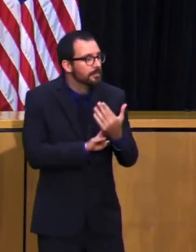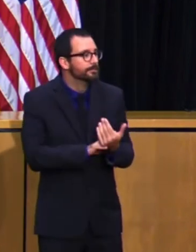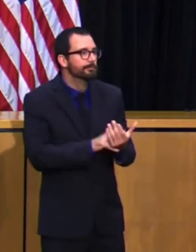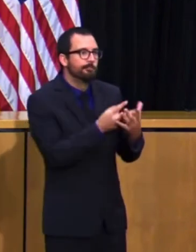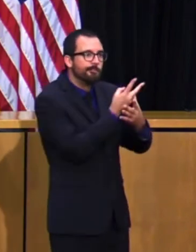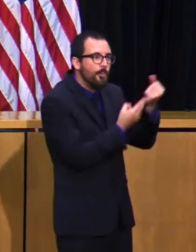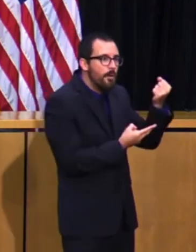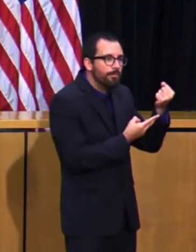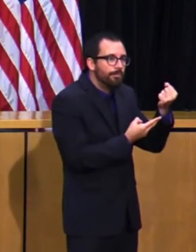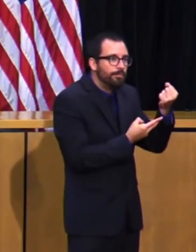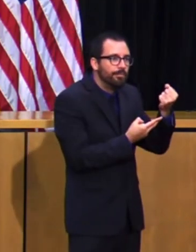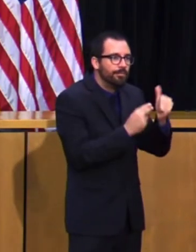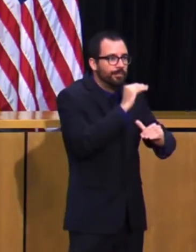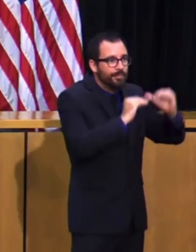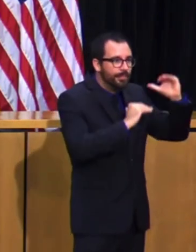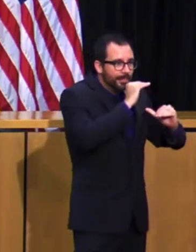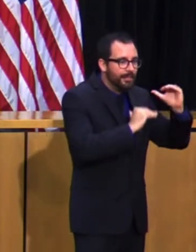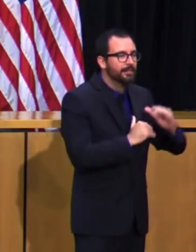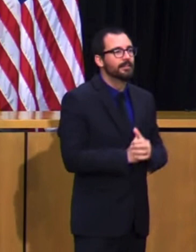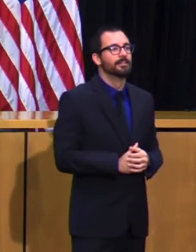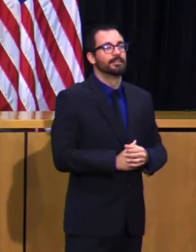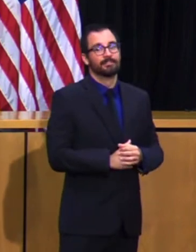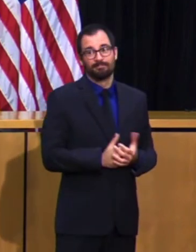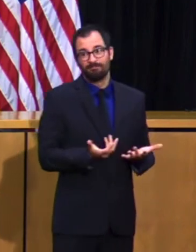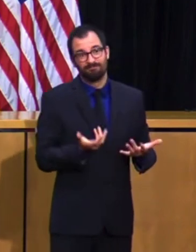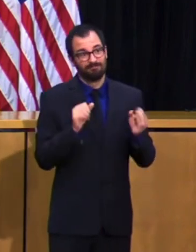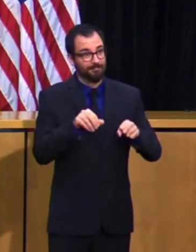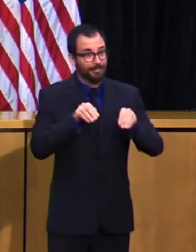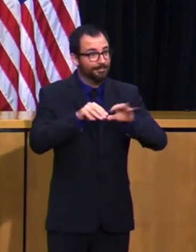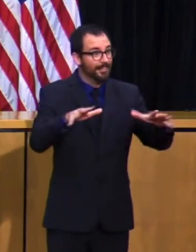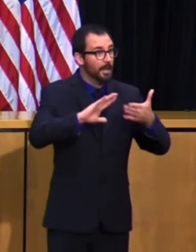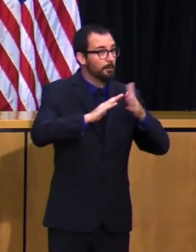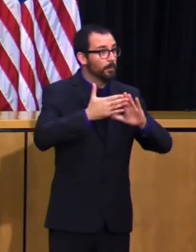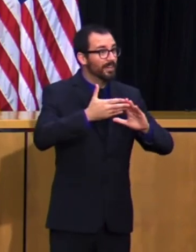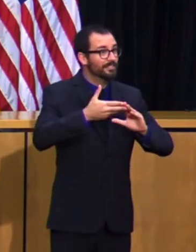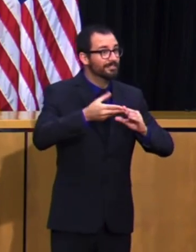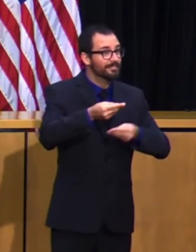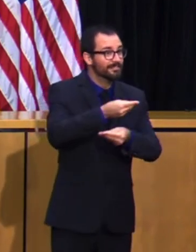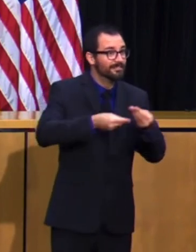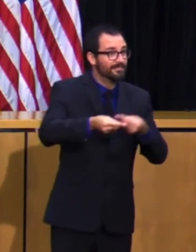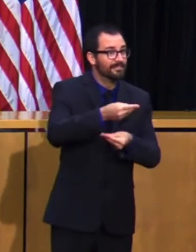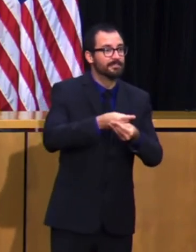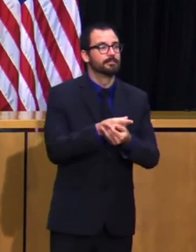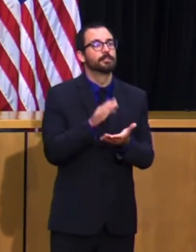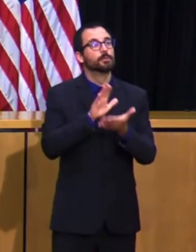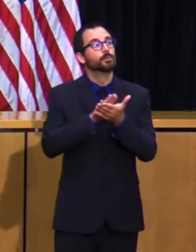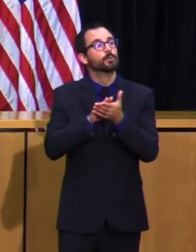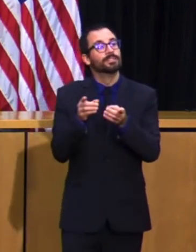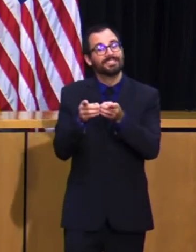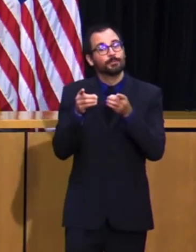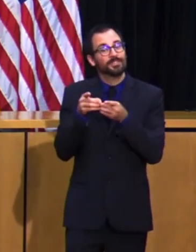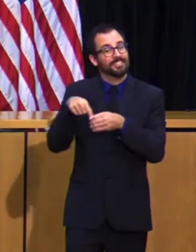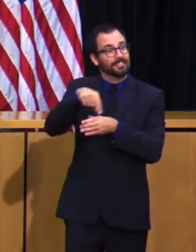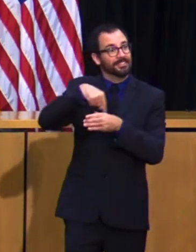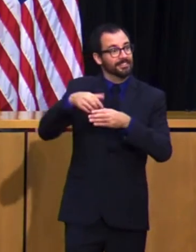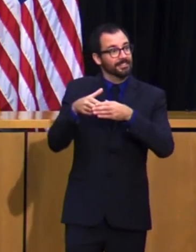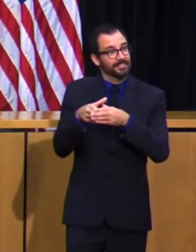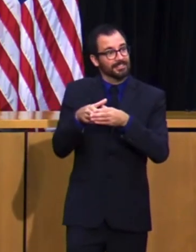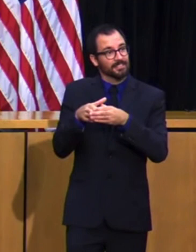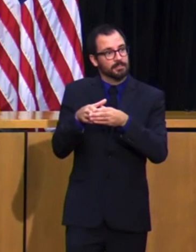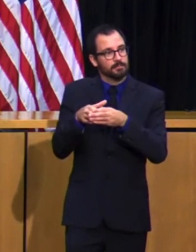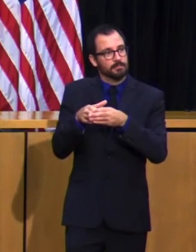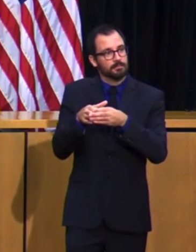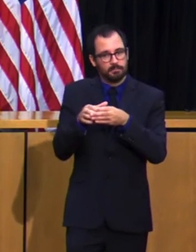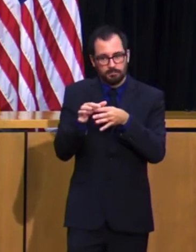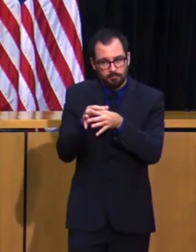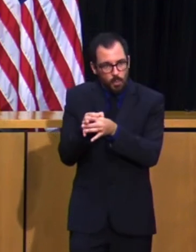school districts that at one point or another are going to need to know how to pivot from one option to the other. And I think the guidance that we've given them